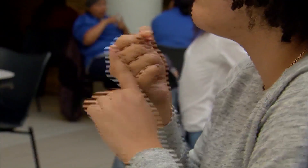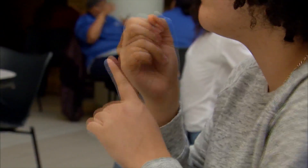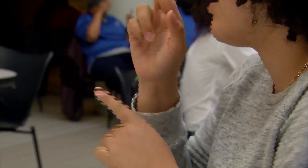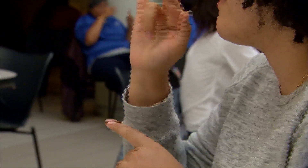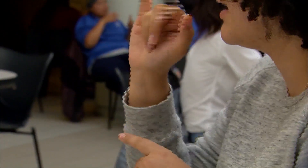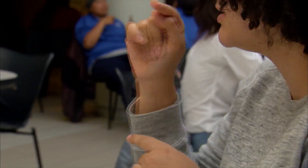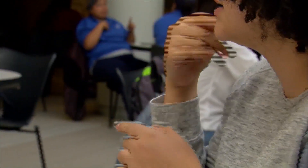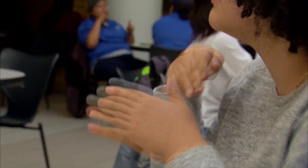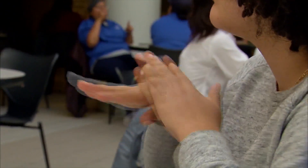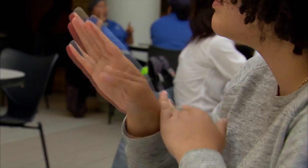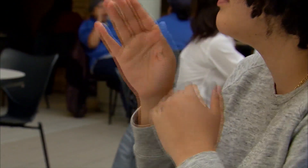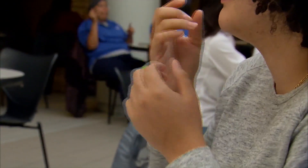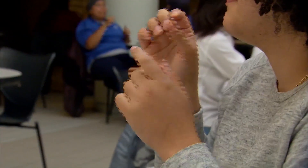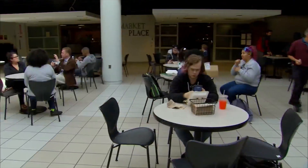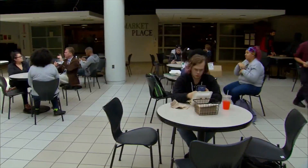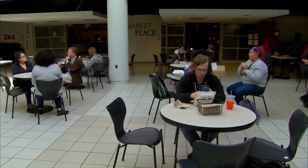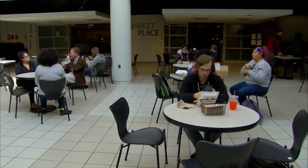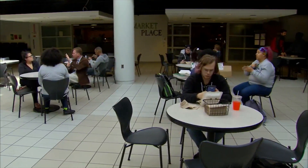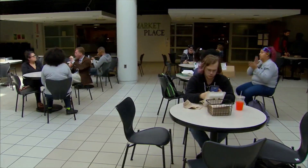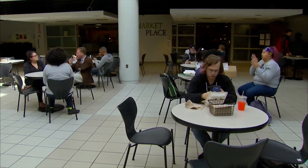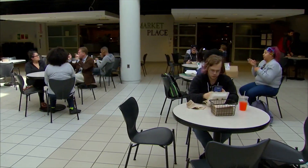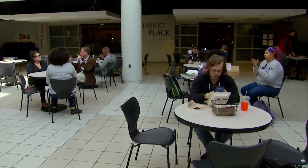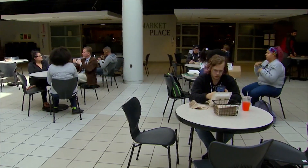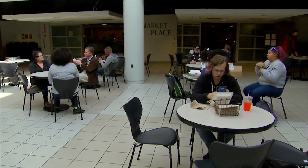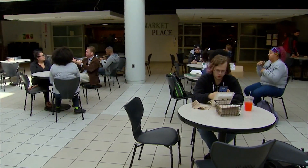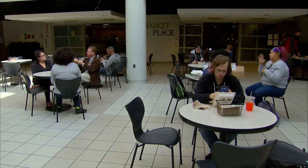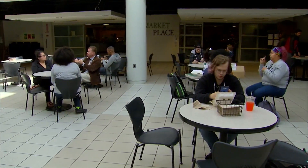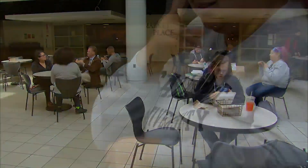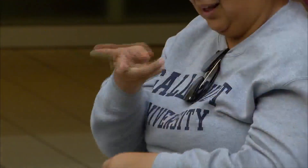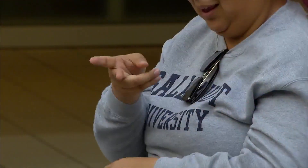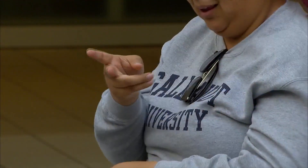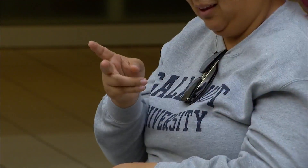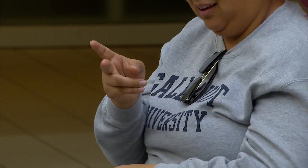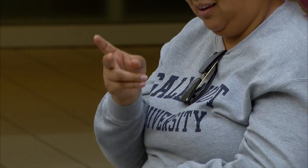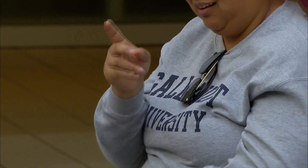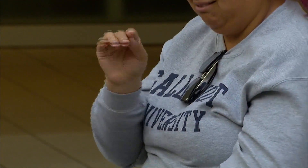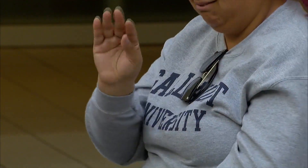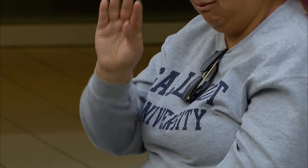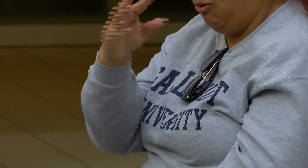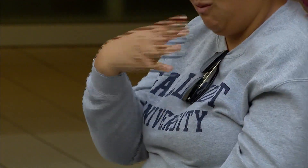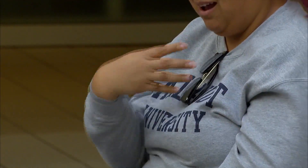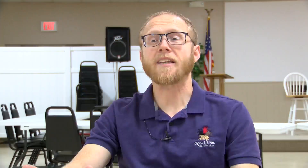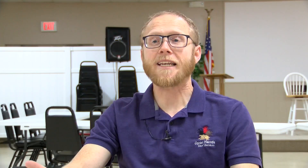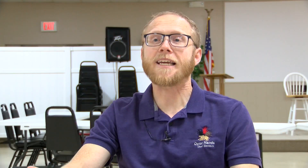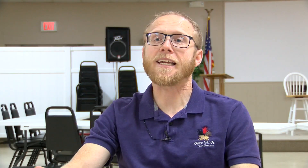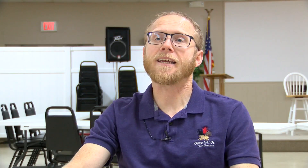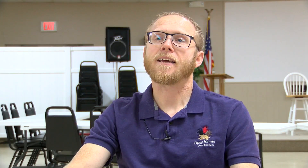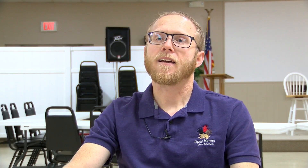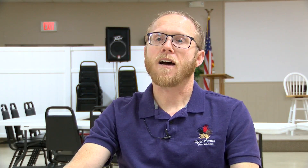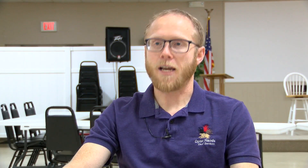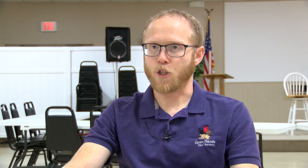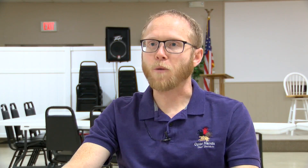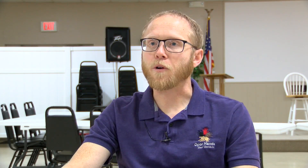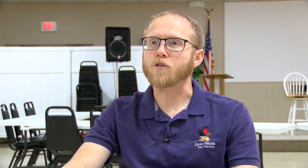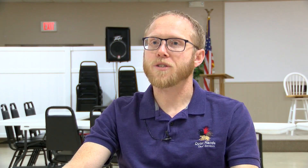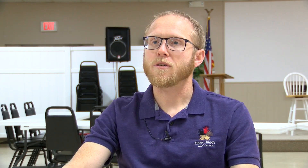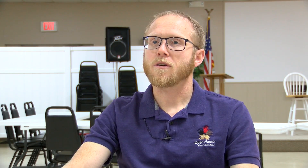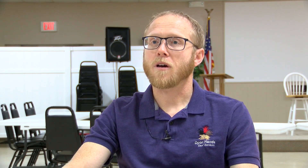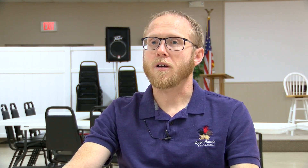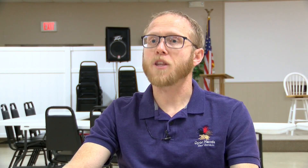Interpreting takes time. That can cause a lot of communication barriers. That's why deaf really need interpreters in